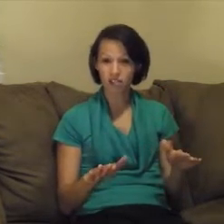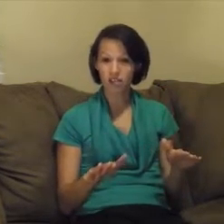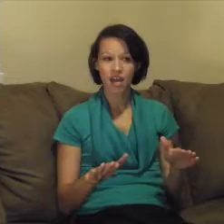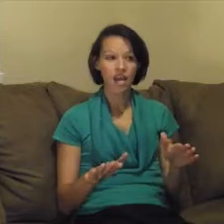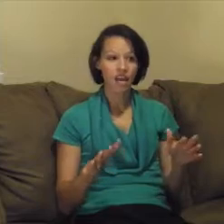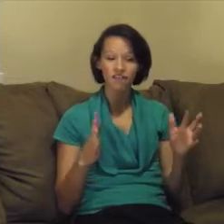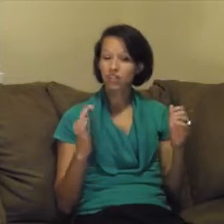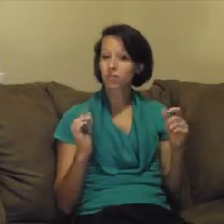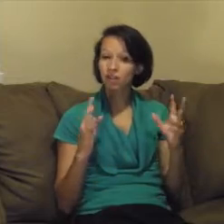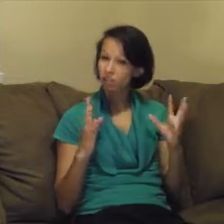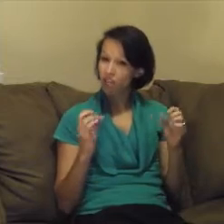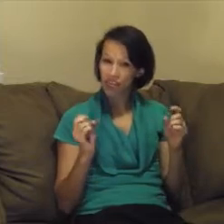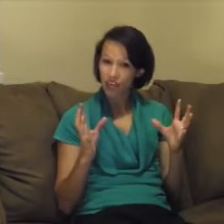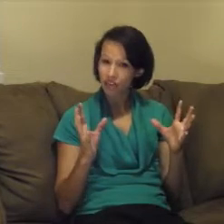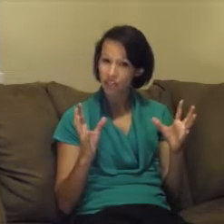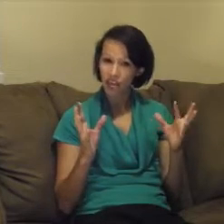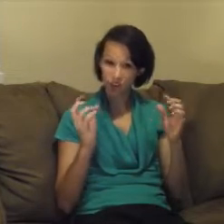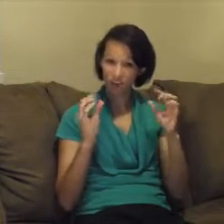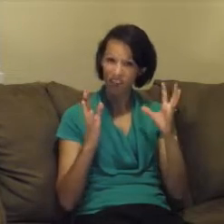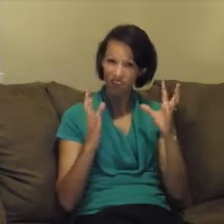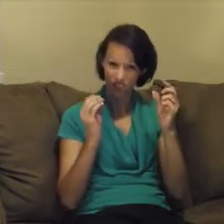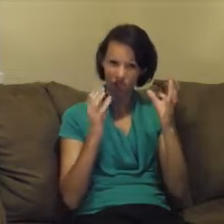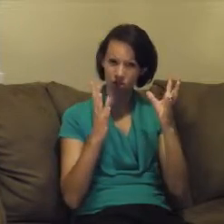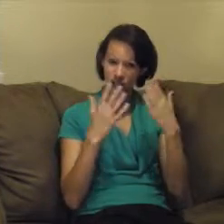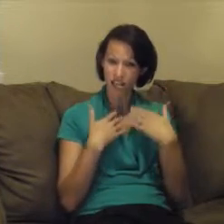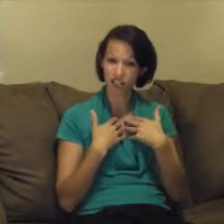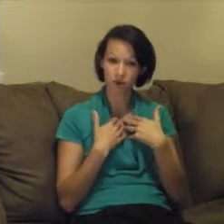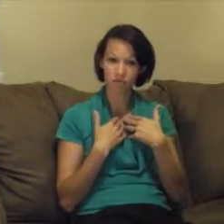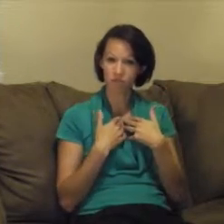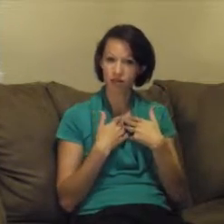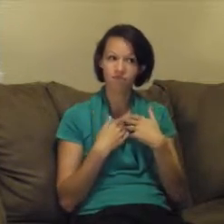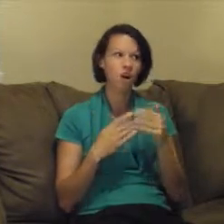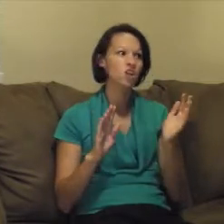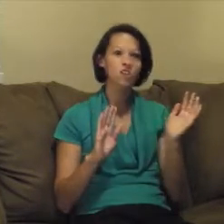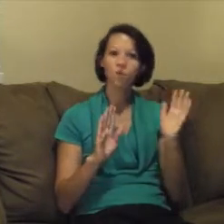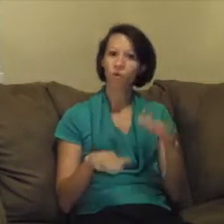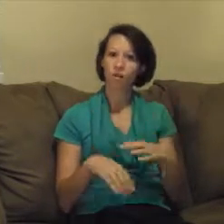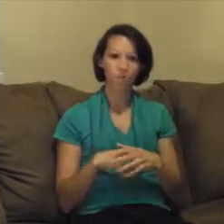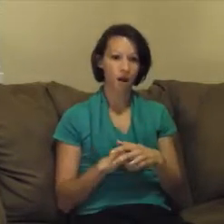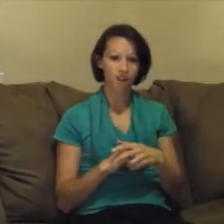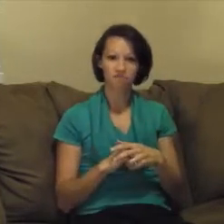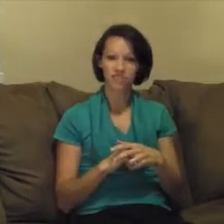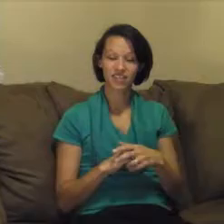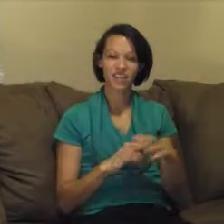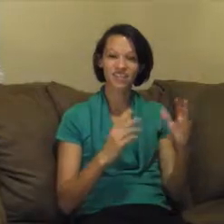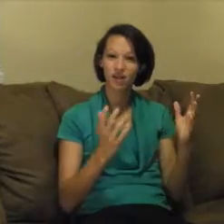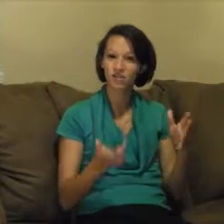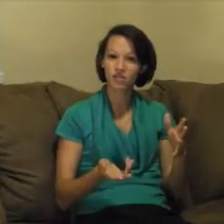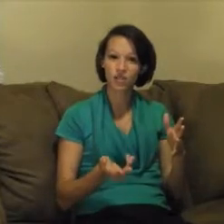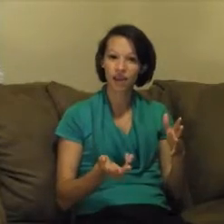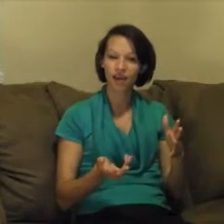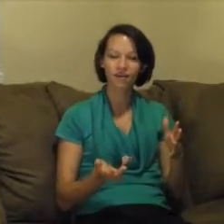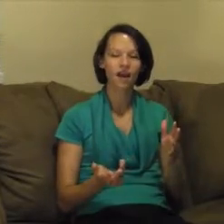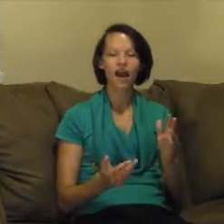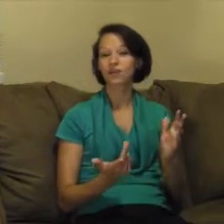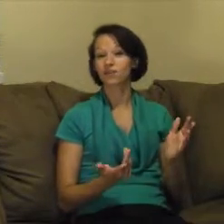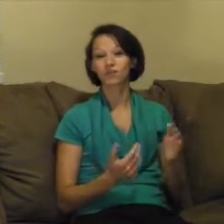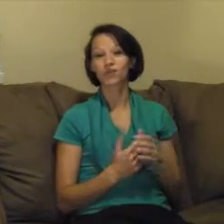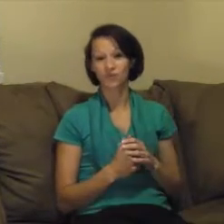friends, if it's really tricky to get your fingers to do exactly what I'm doing, don't worry about it. Just get as close as you can and it'll look